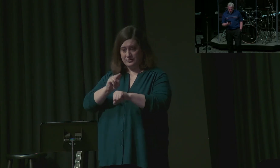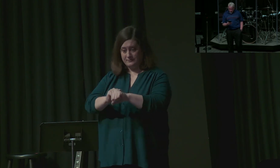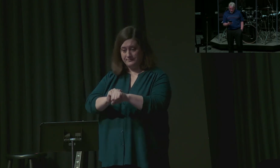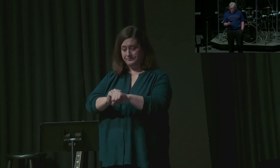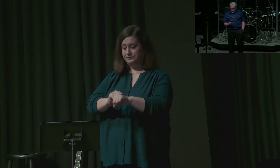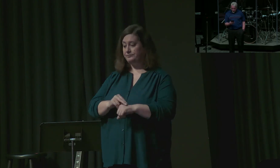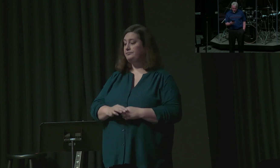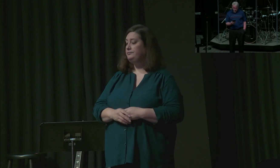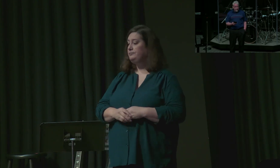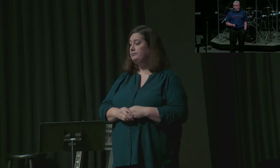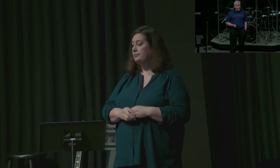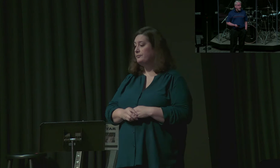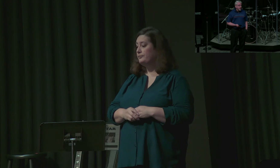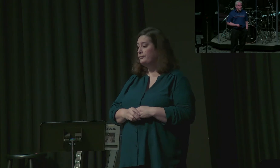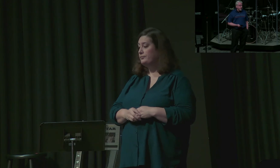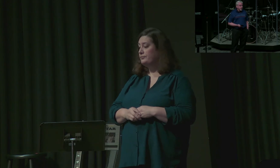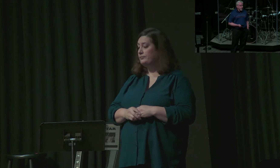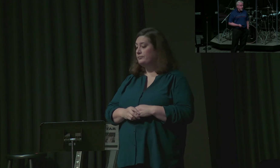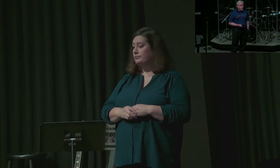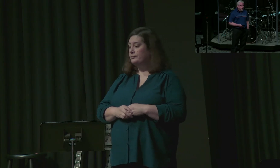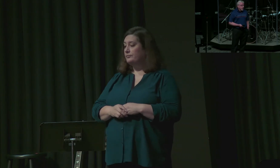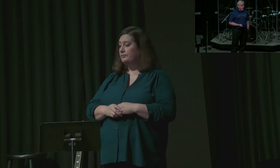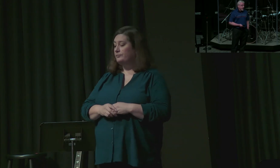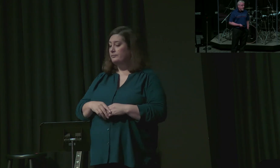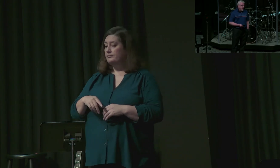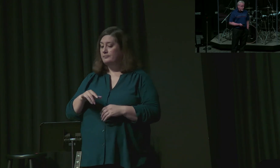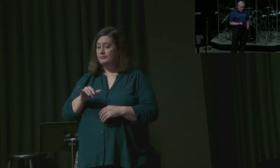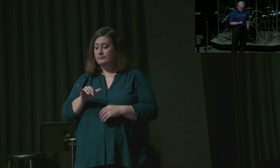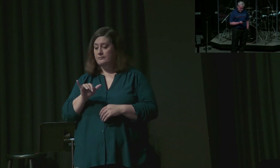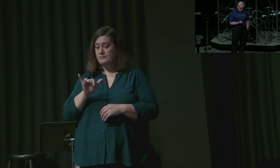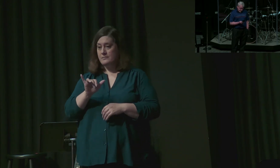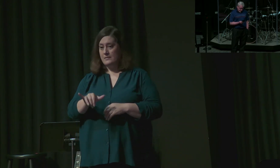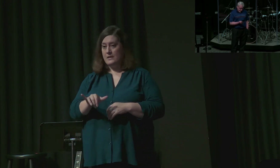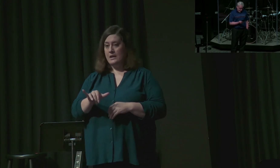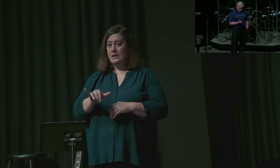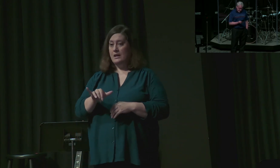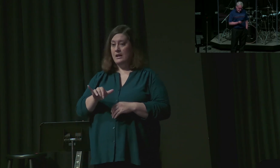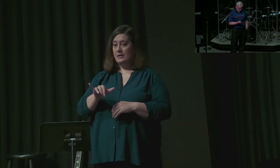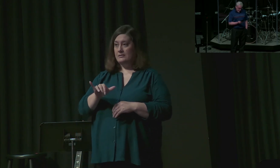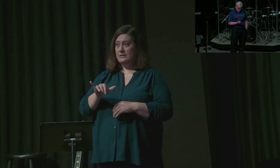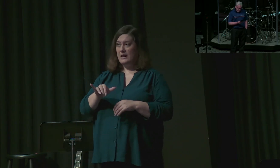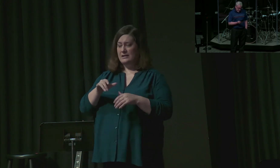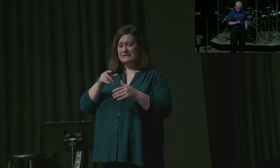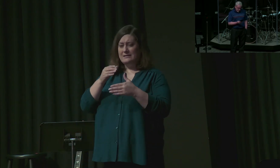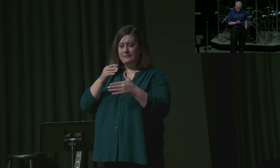on the threshold of the first phase of that promise's fulfillment.